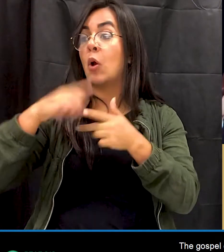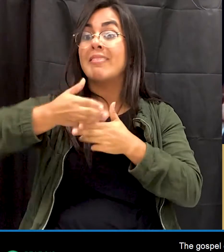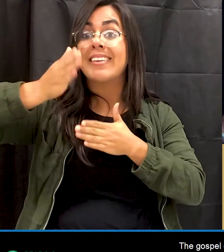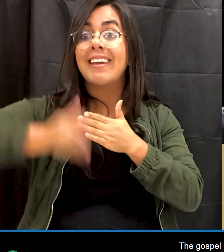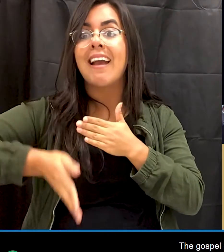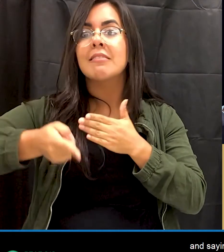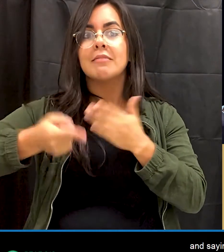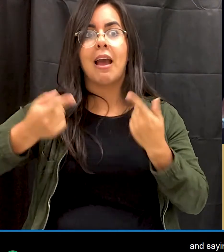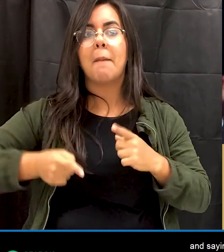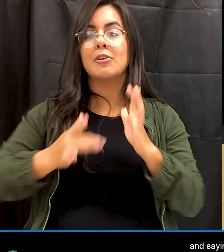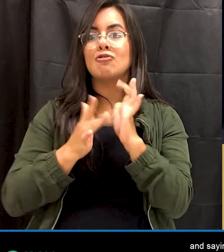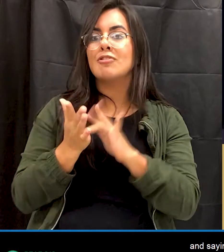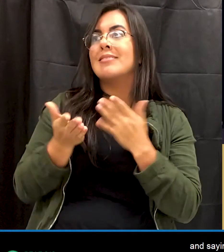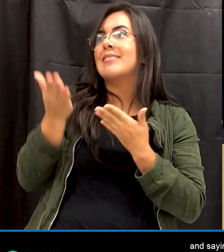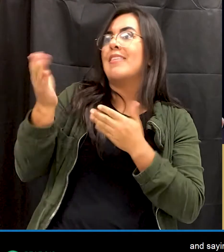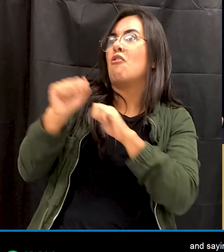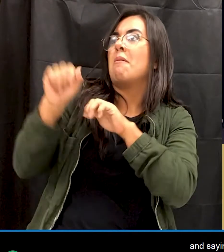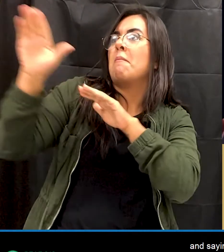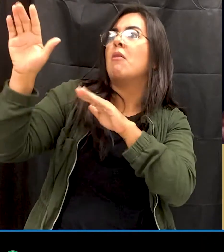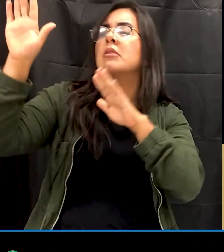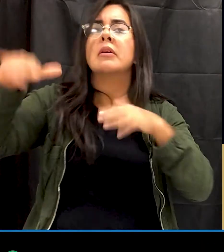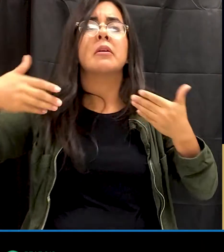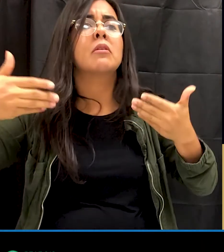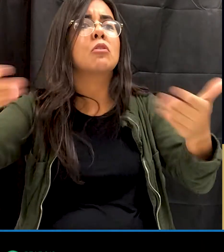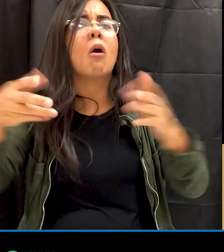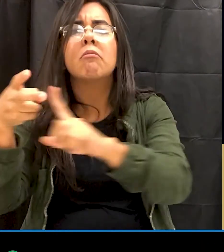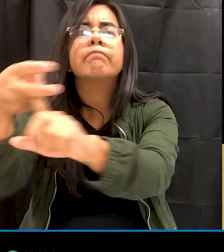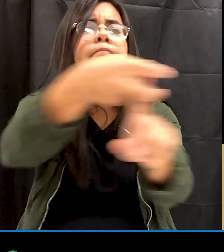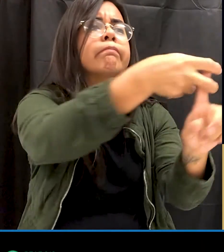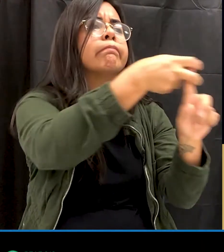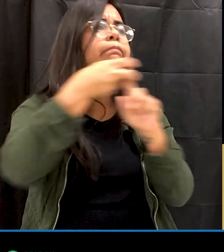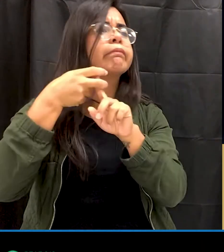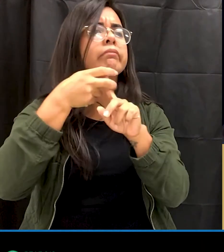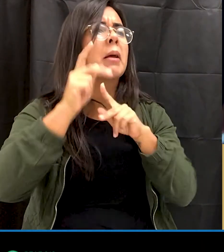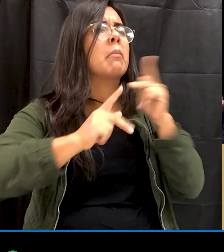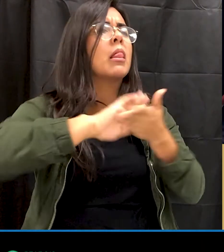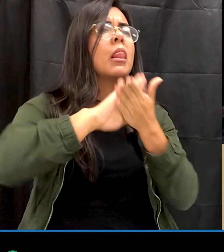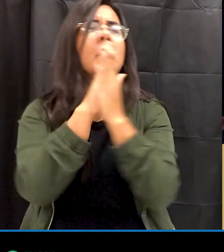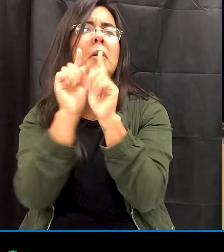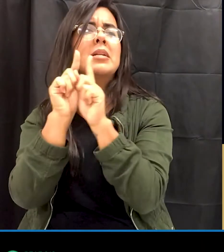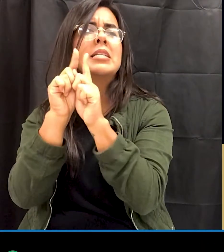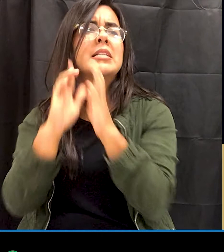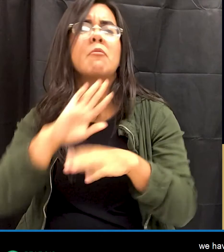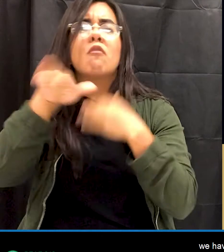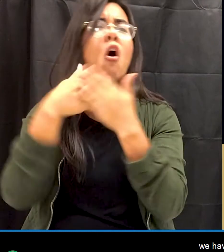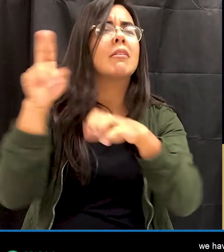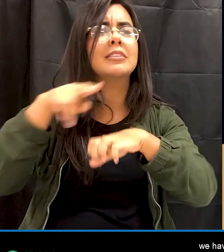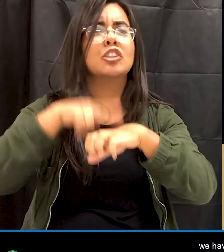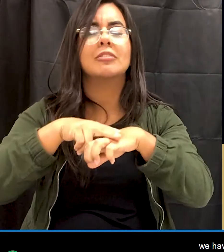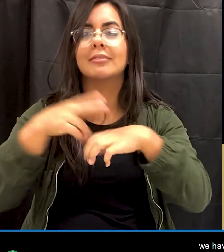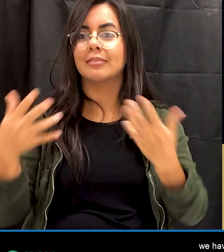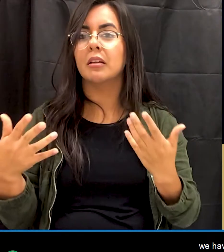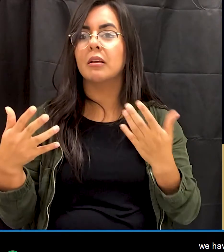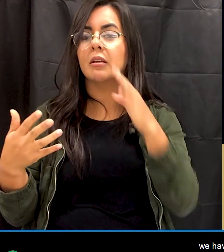being on a high mountain and saying, go make disciples of all nations. And so possibly, tracking with that motif, we have